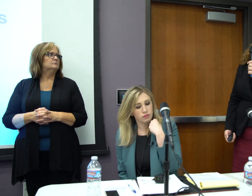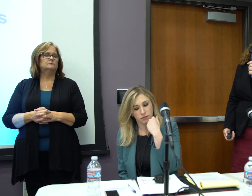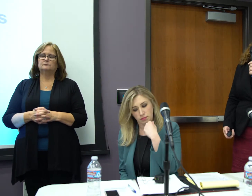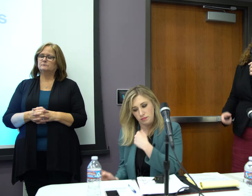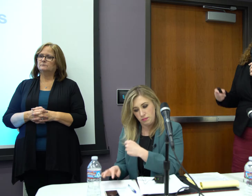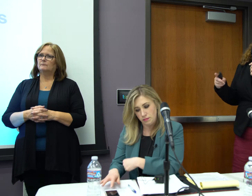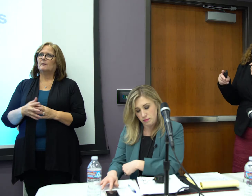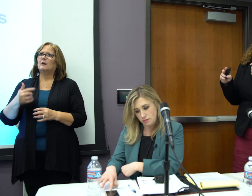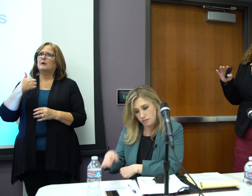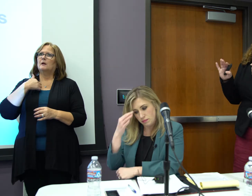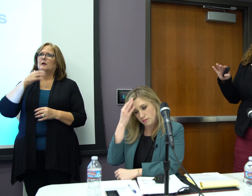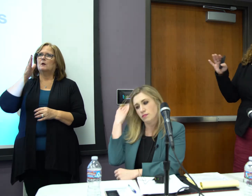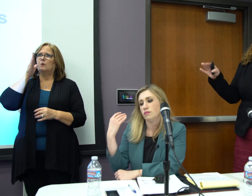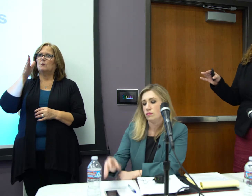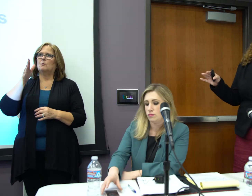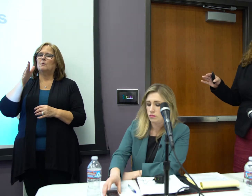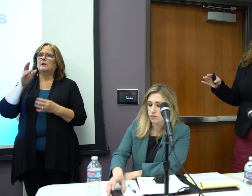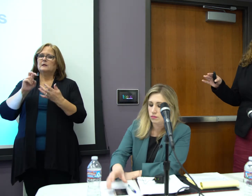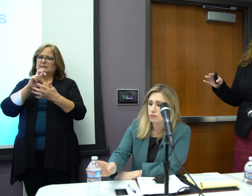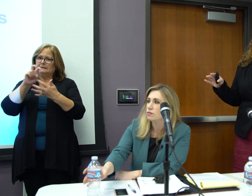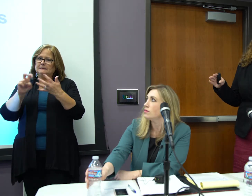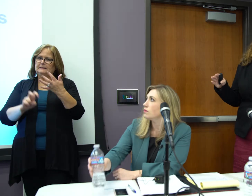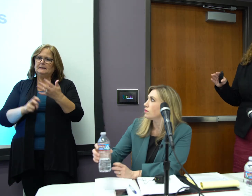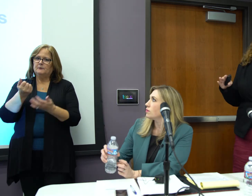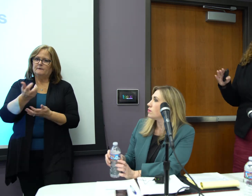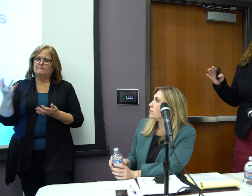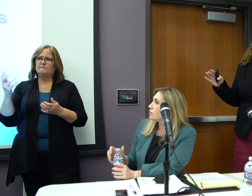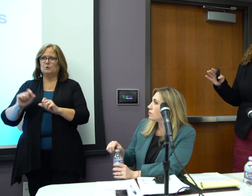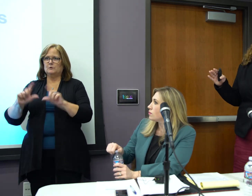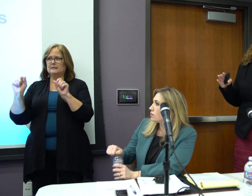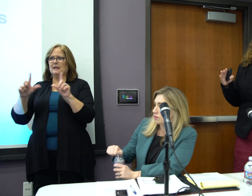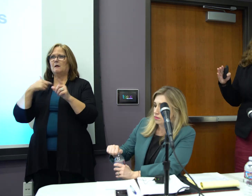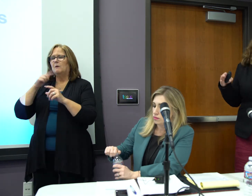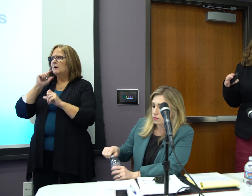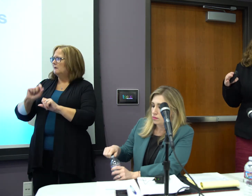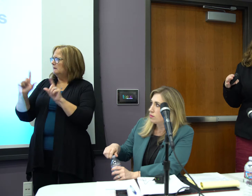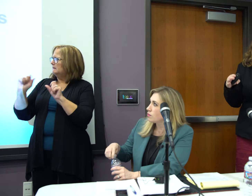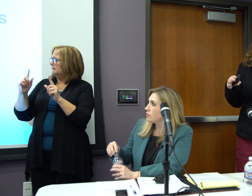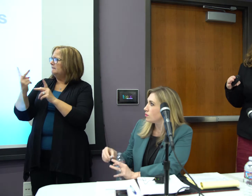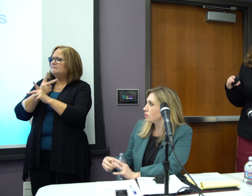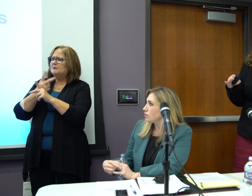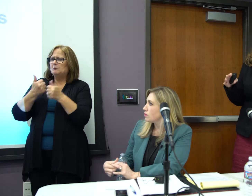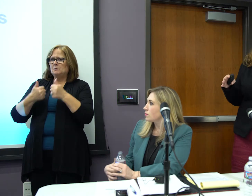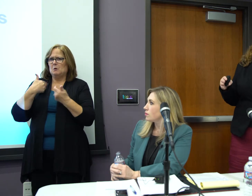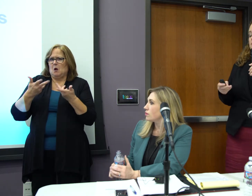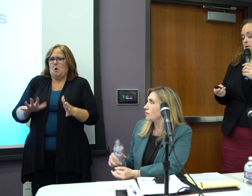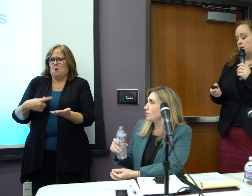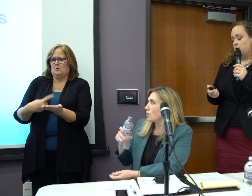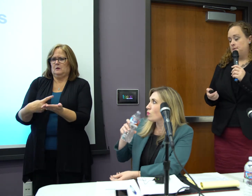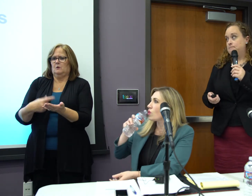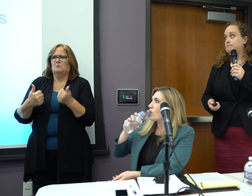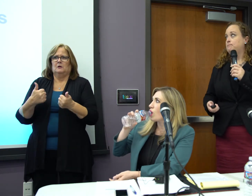So I'm going to skip a few of the slides that are in here, so bear with me when I kind of figure out what we've already talked about and what we